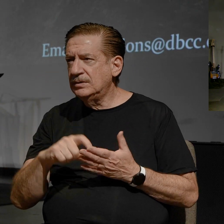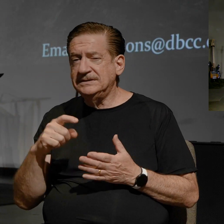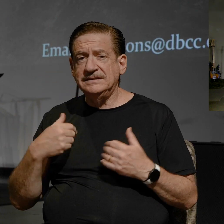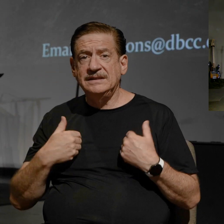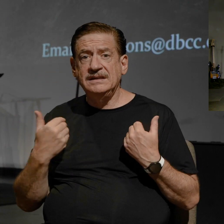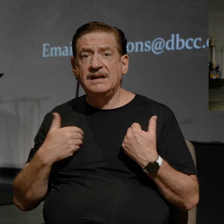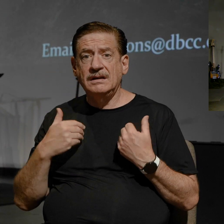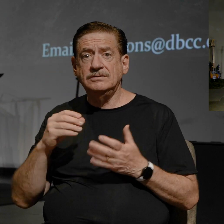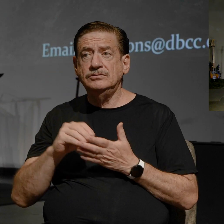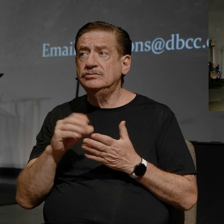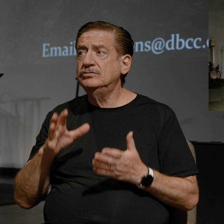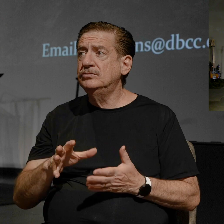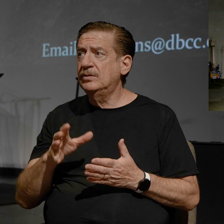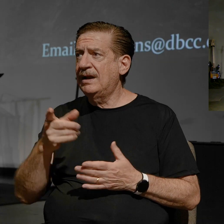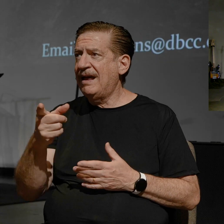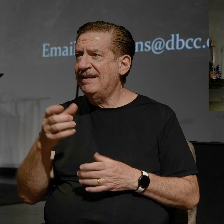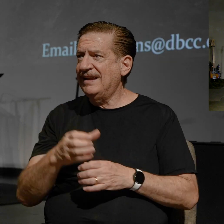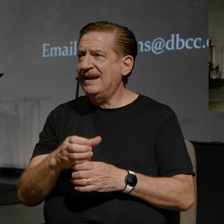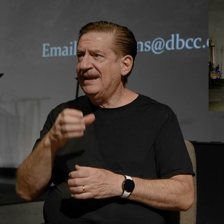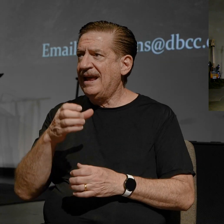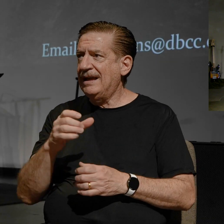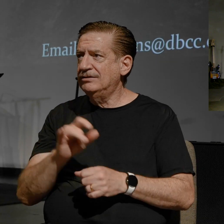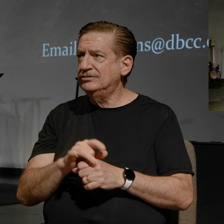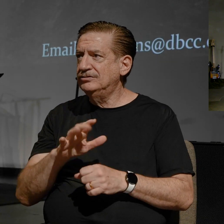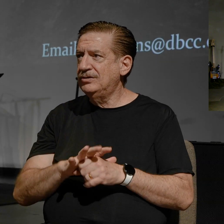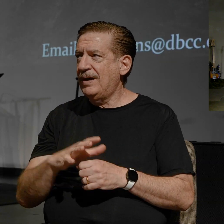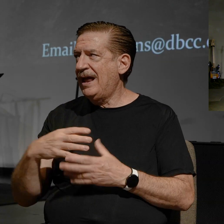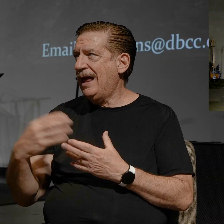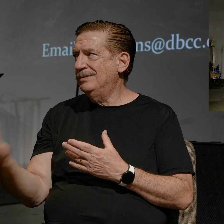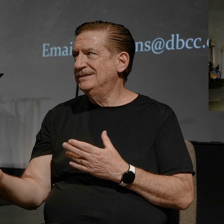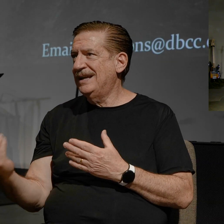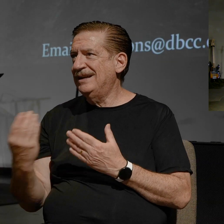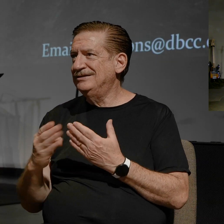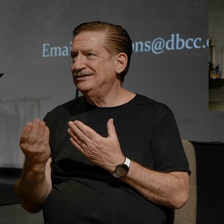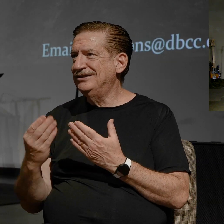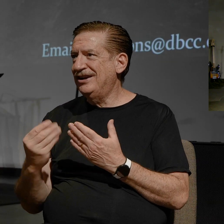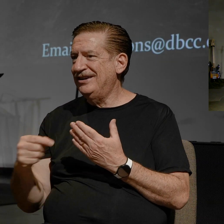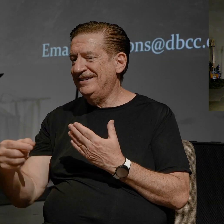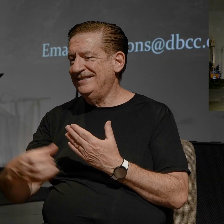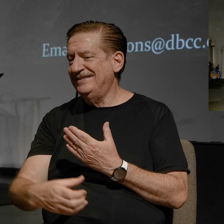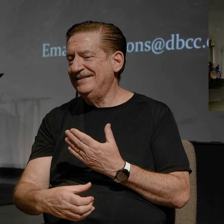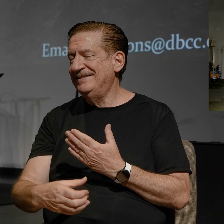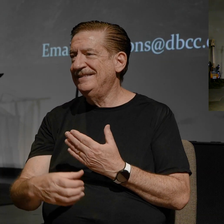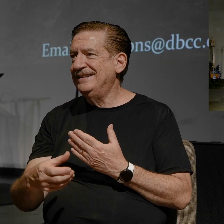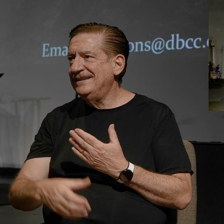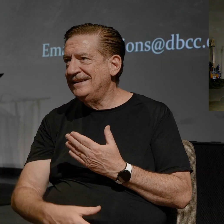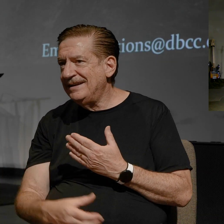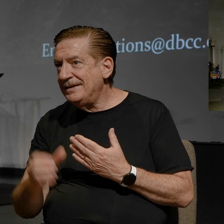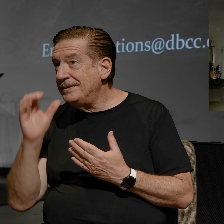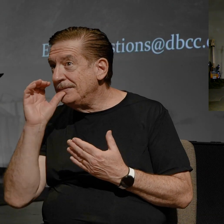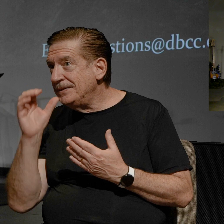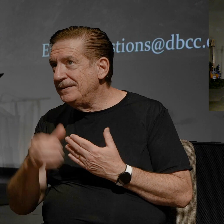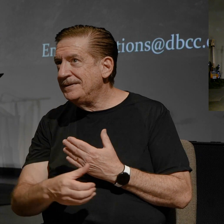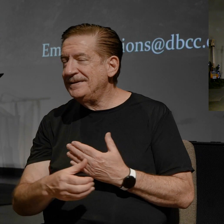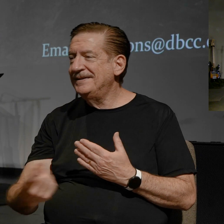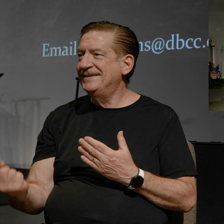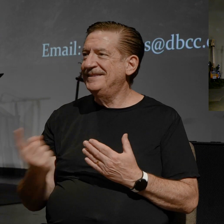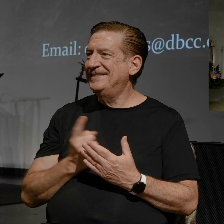student had a can of soda outside the door that he had been sipping on throughout